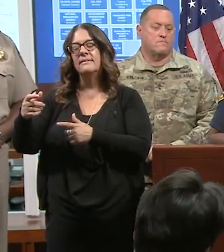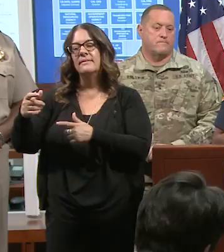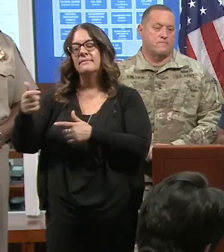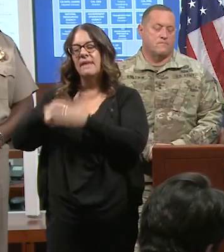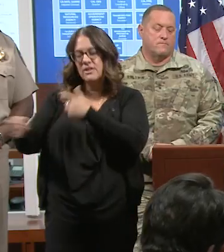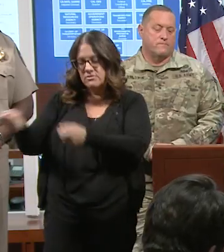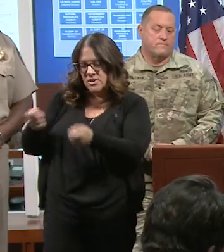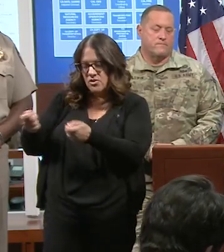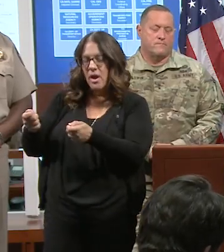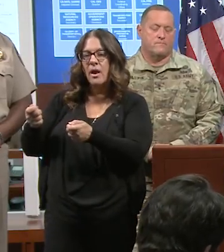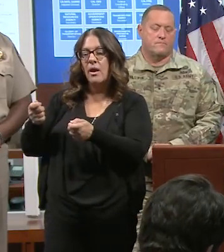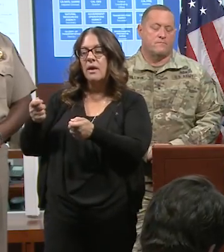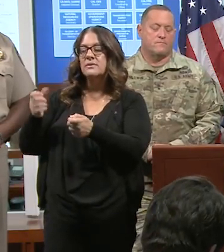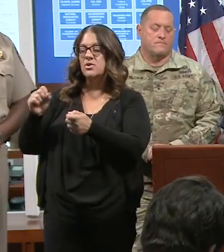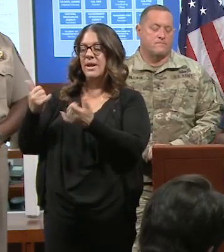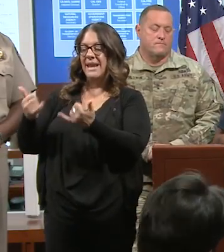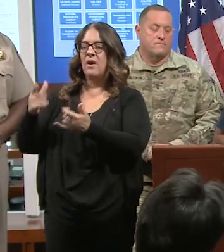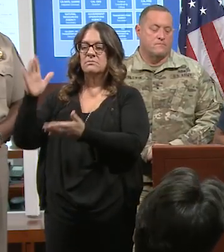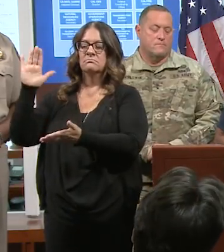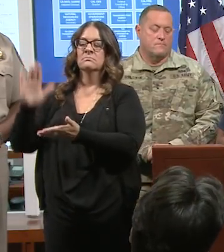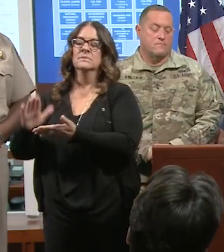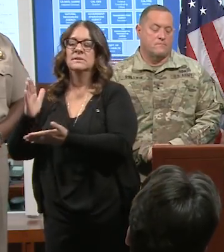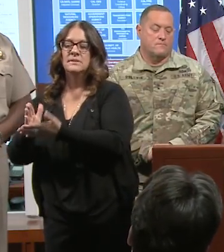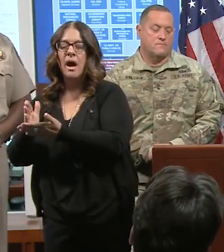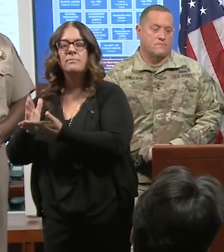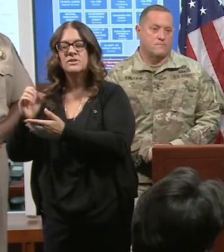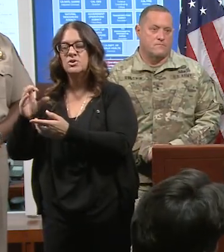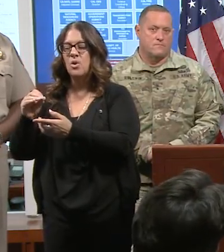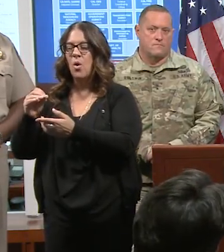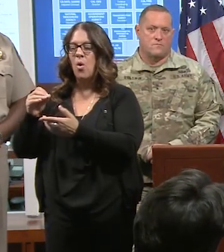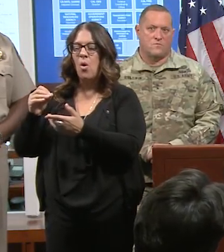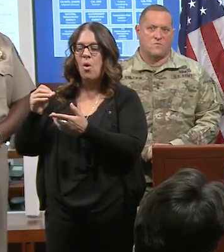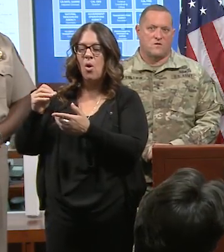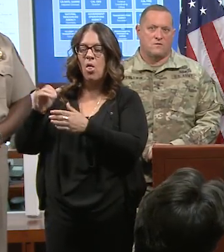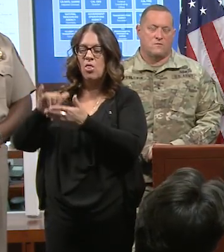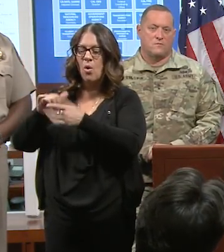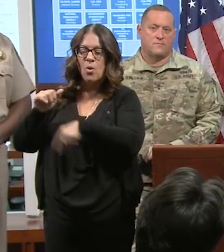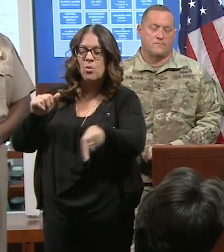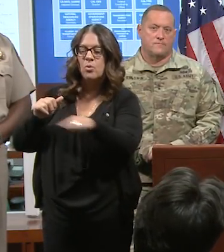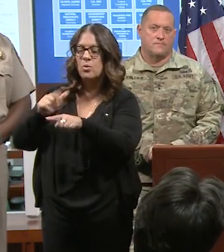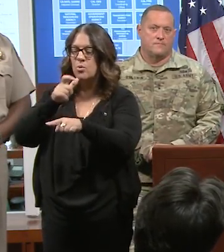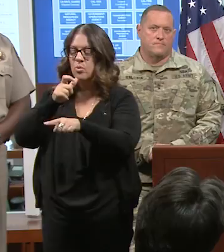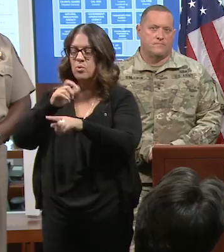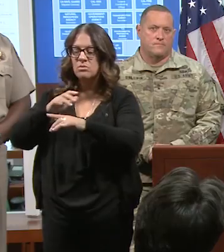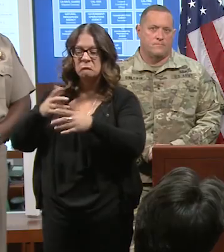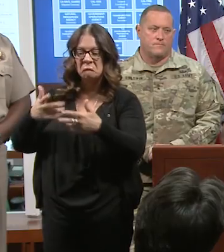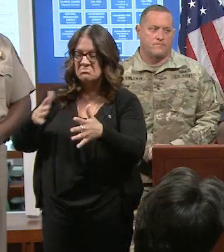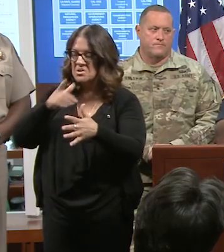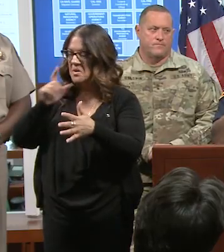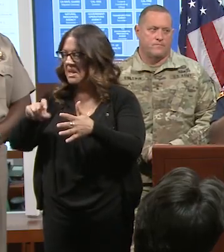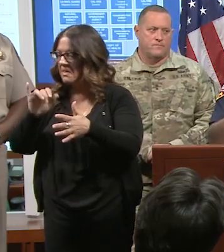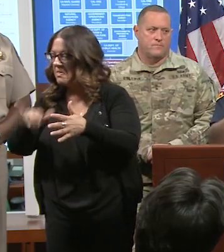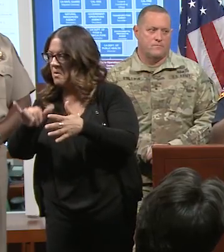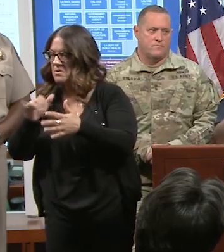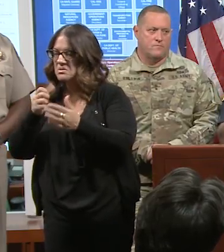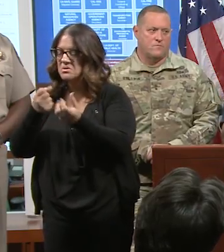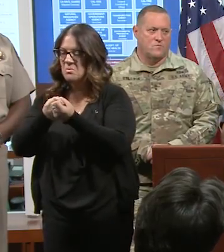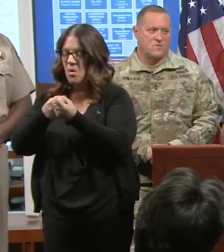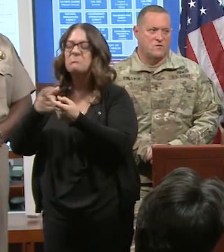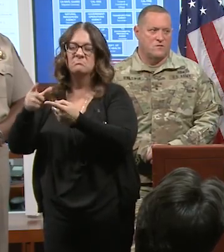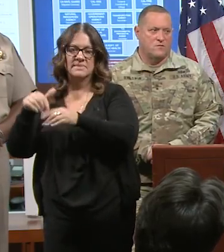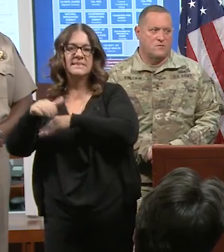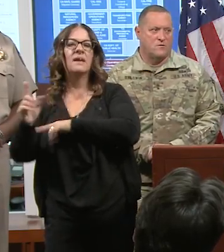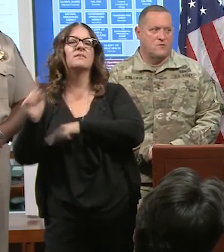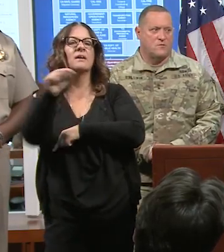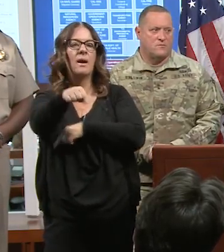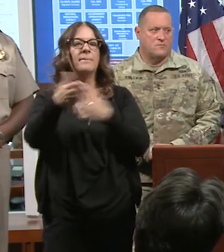has essentially been stopped, and we're quickly getting resources off. So we are making progress. Don't let, you know, our focus on obviously our